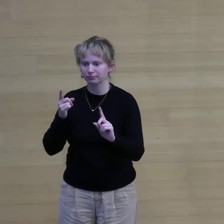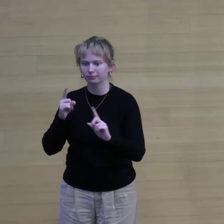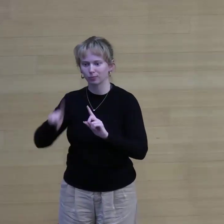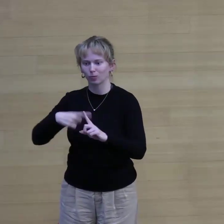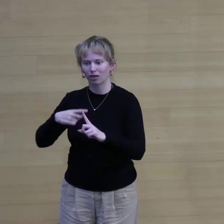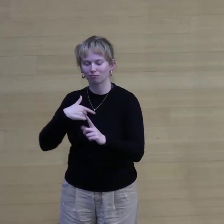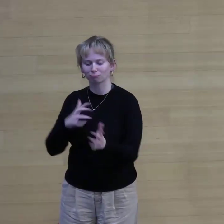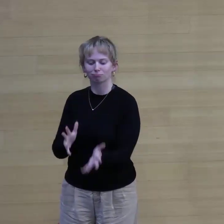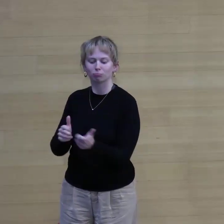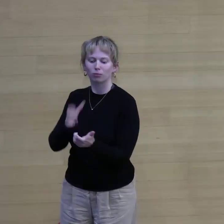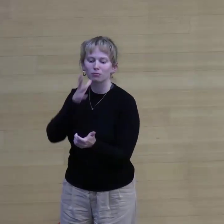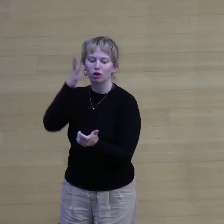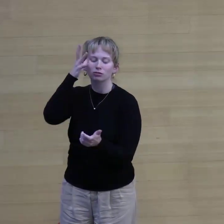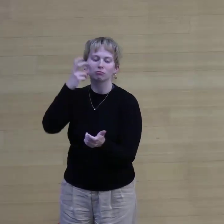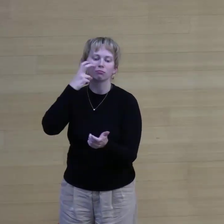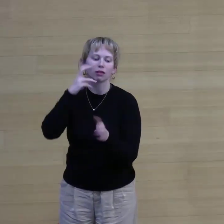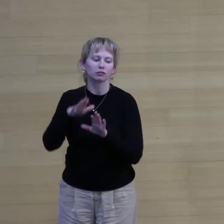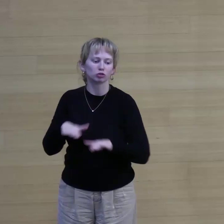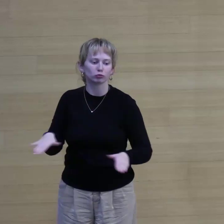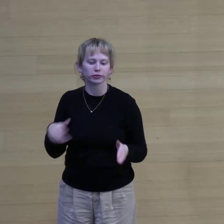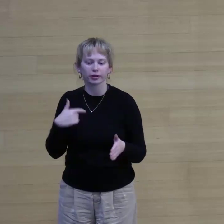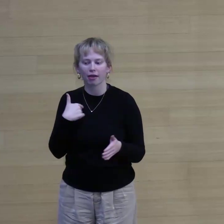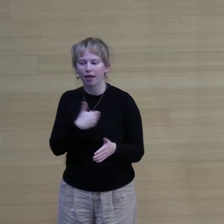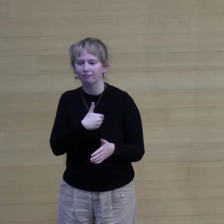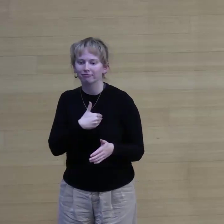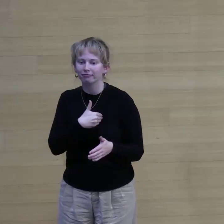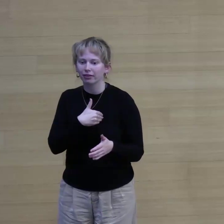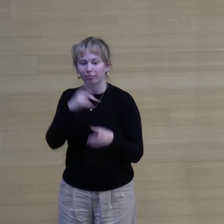to parents of blind children and we're having the